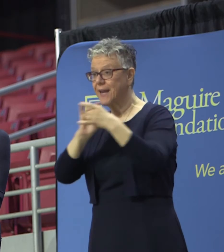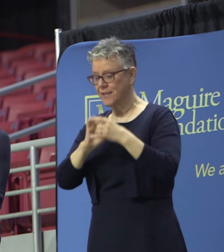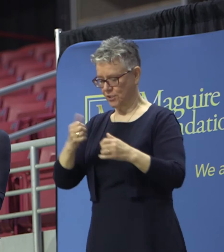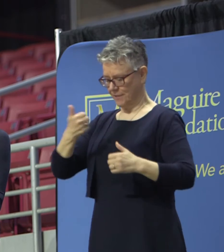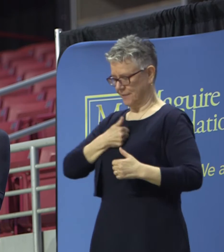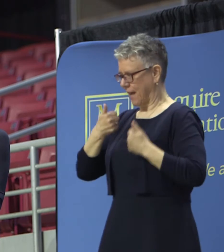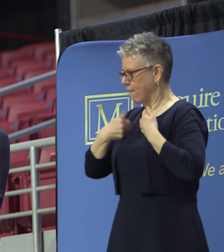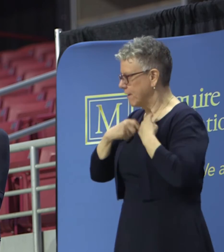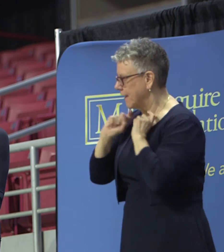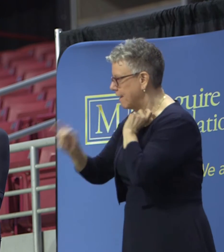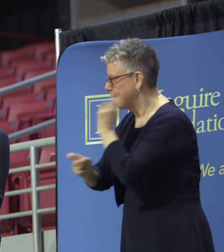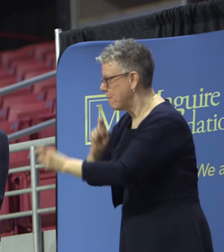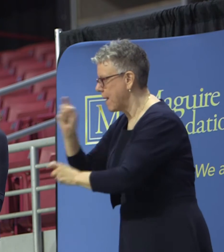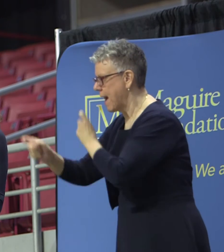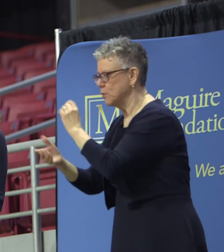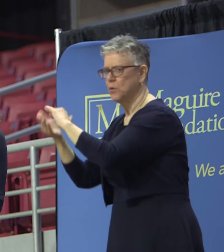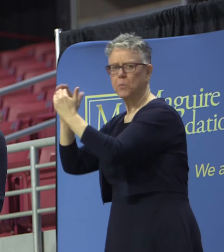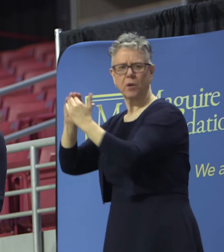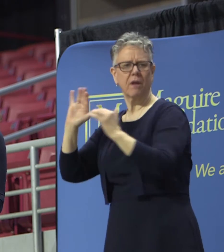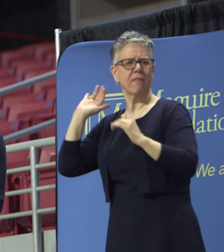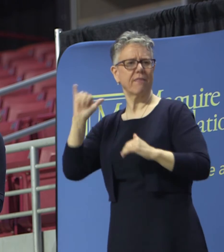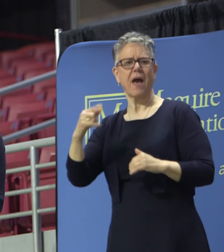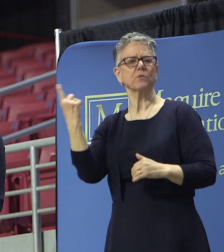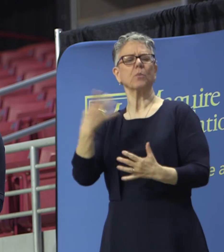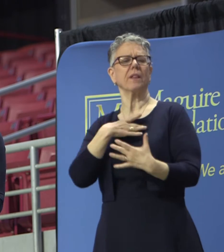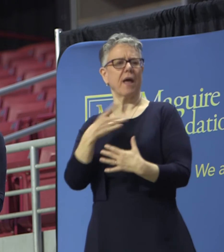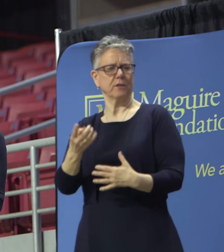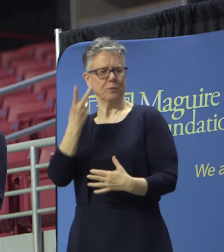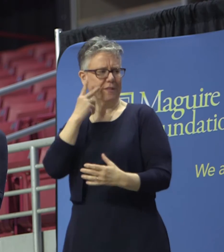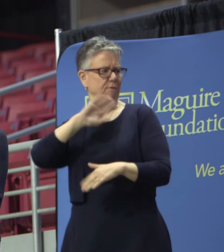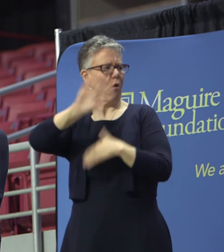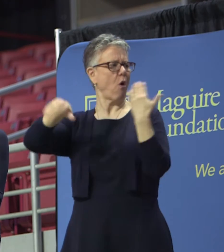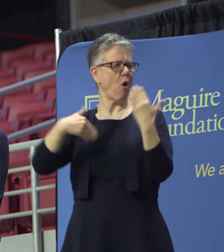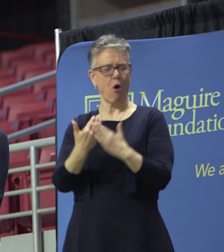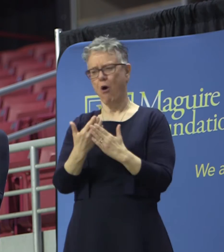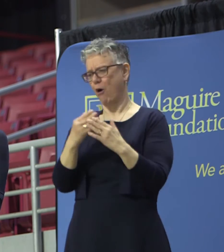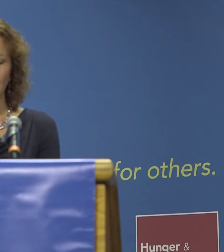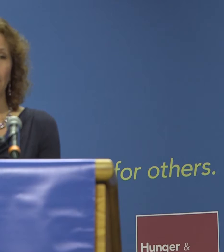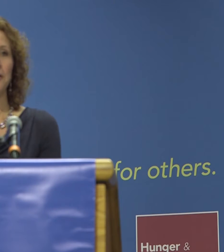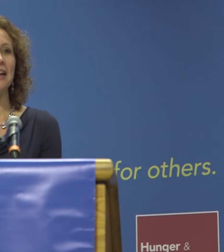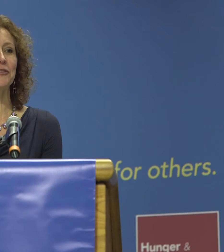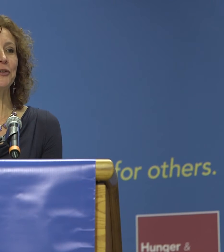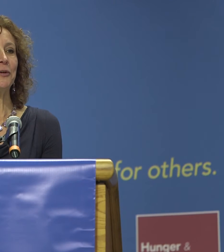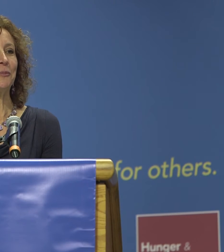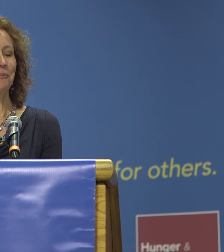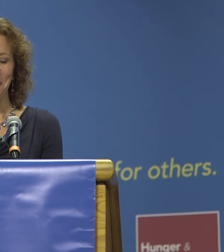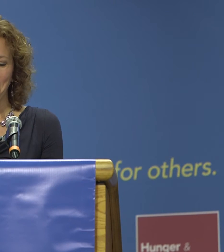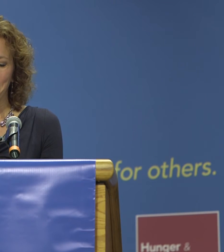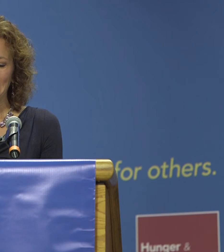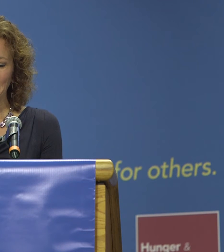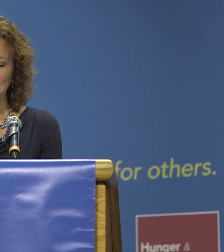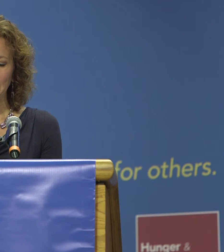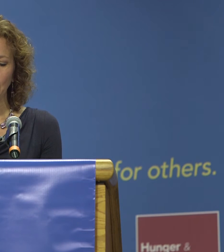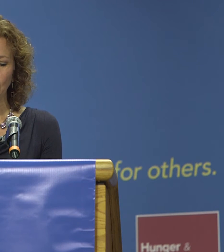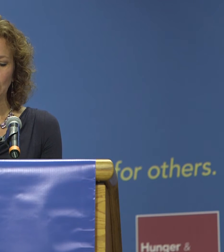and to your community, that is something we like to see for all Maguire Scholars. Good afternoon. My name is Amy Holtzman,